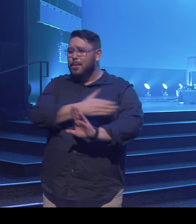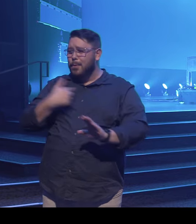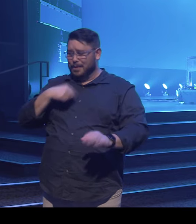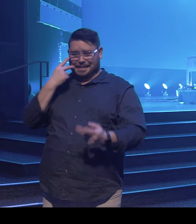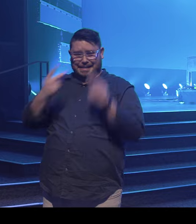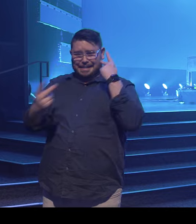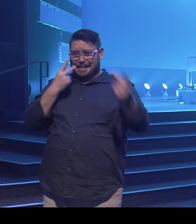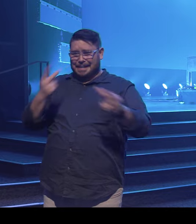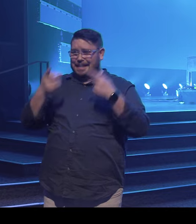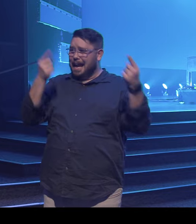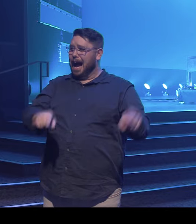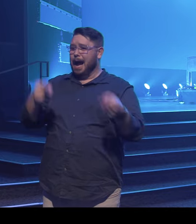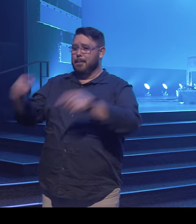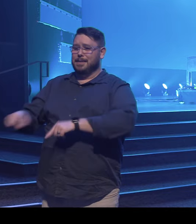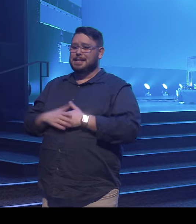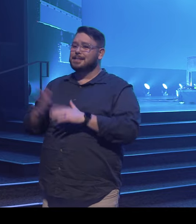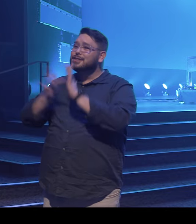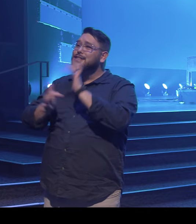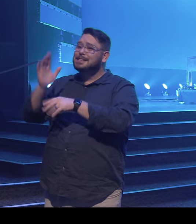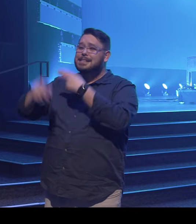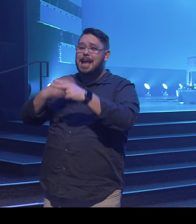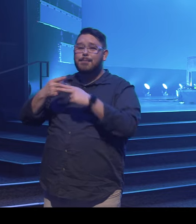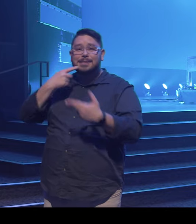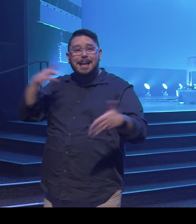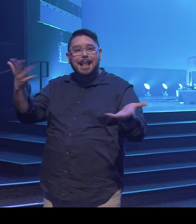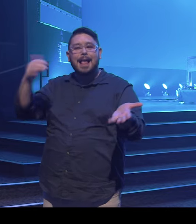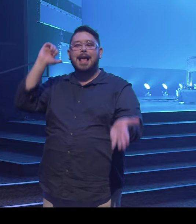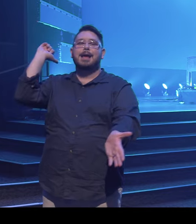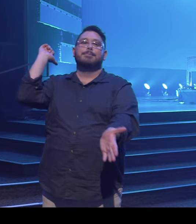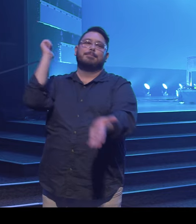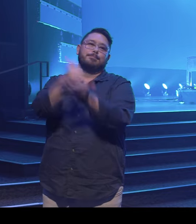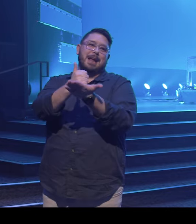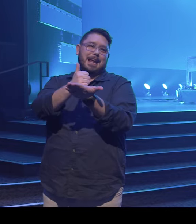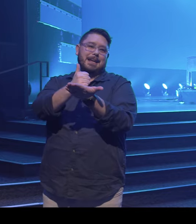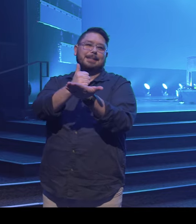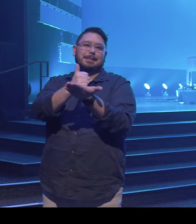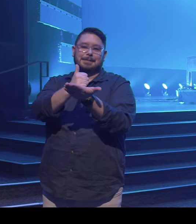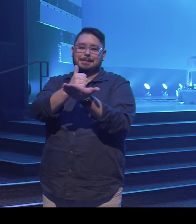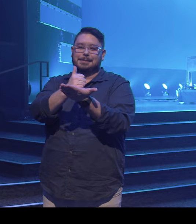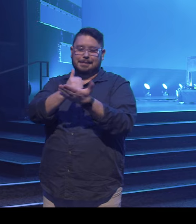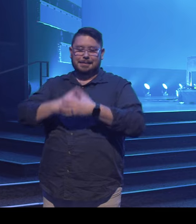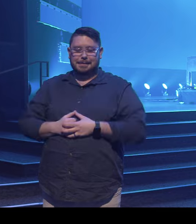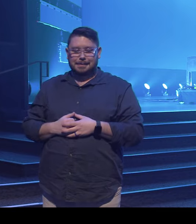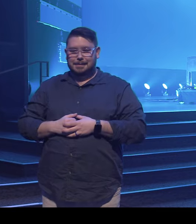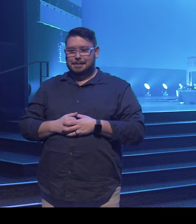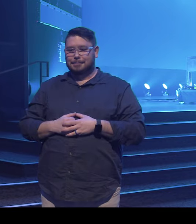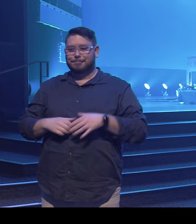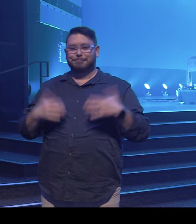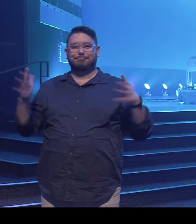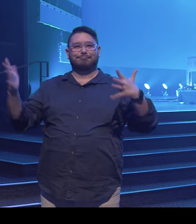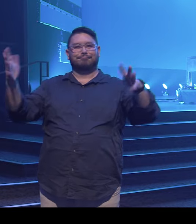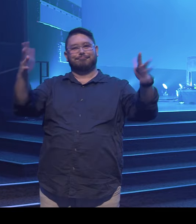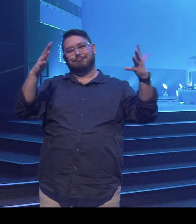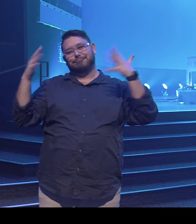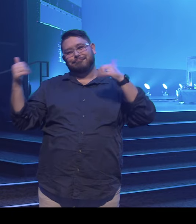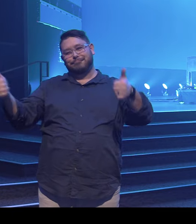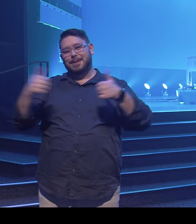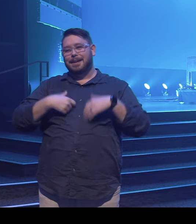Jesus' name we pray. And somebody said, amen, amen. It's so good worshiping with you.